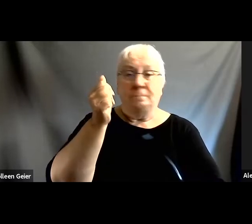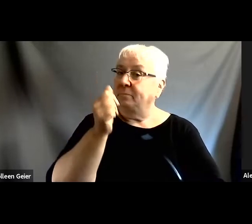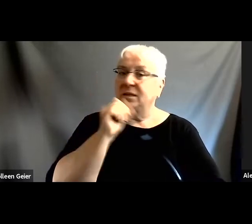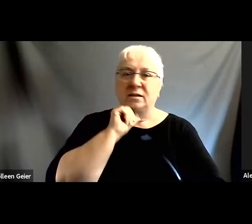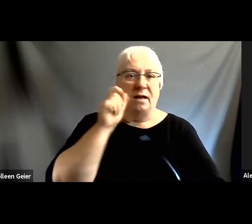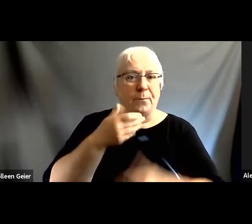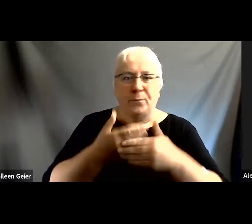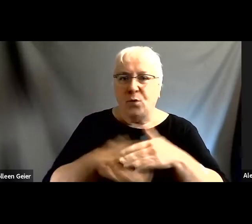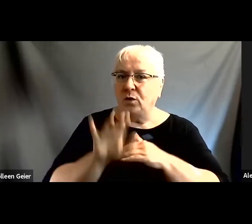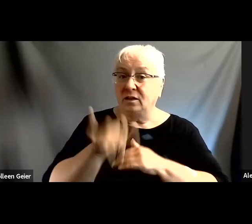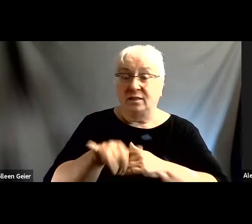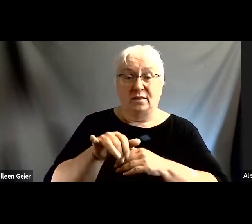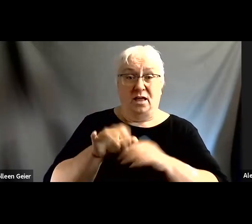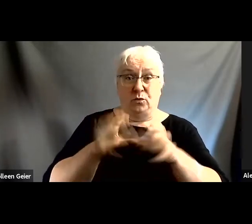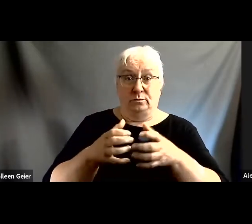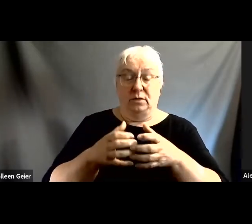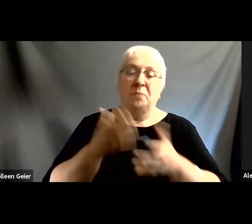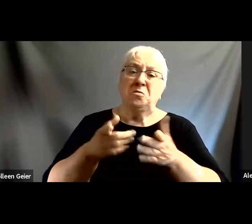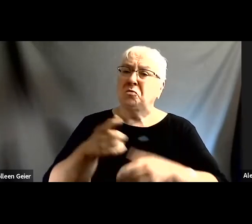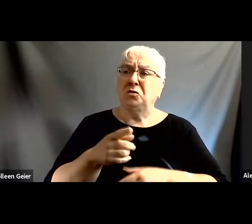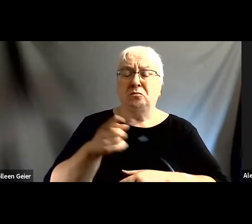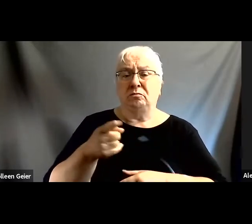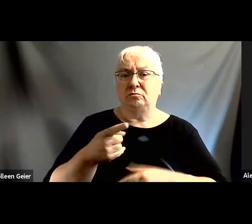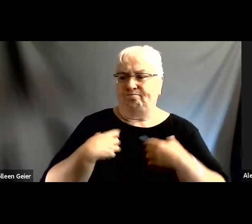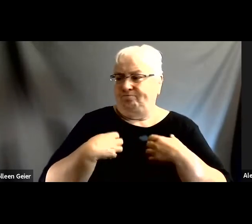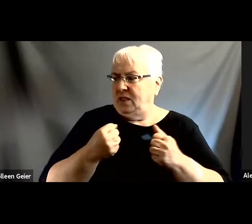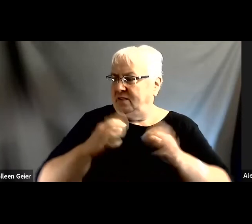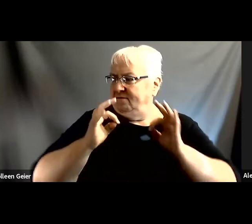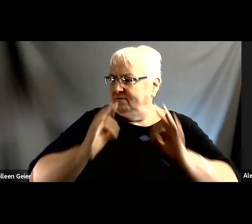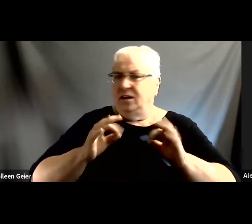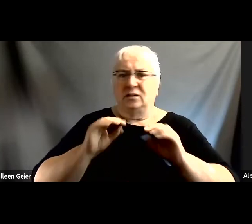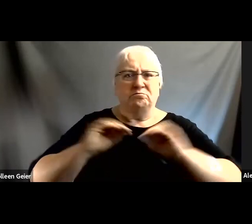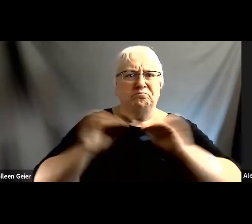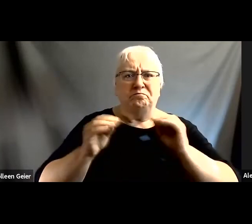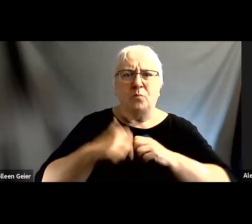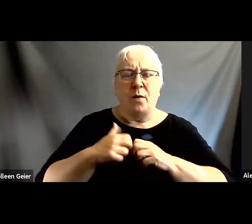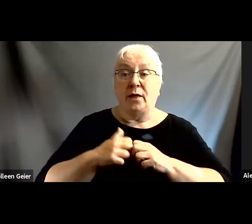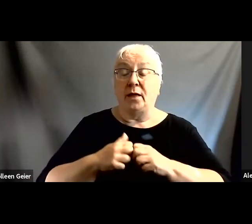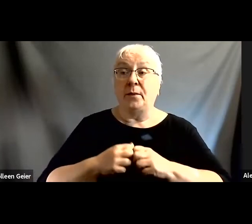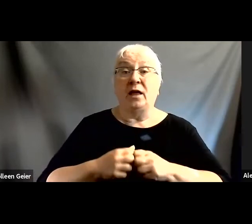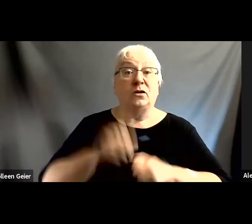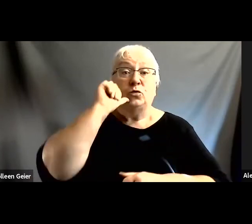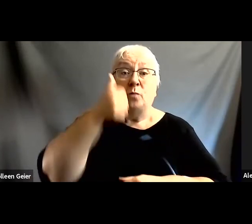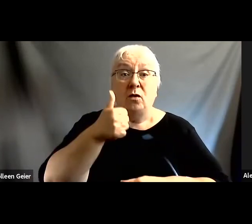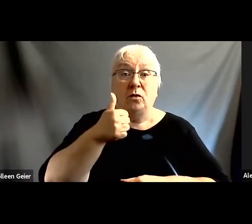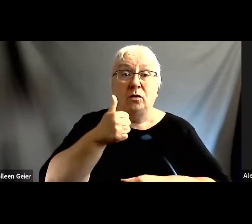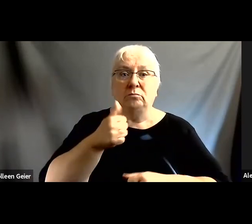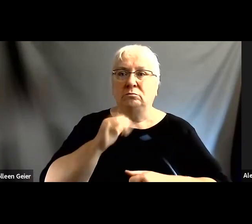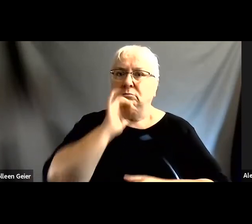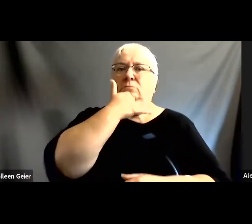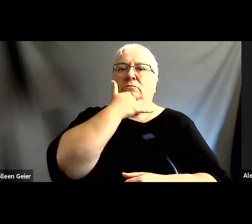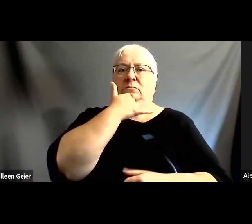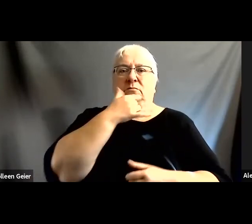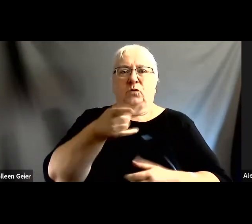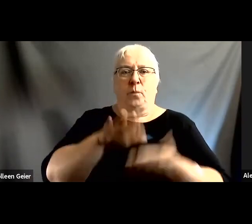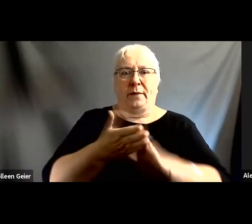of that group, you could become a part of that group in an instant. And so it's something that we should all really be mindful of. And